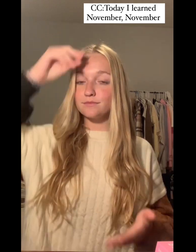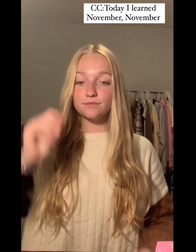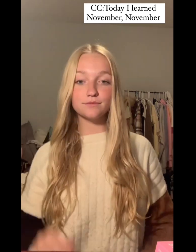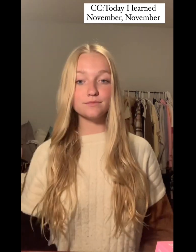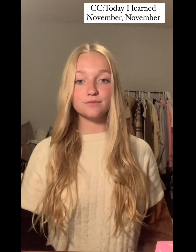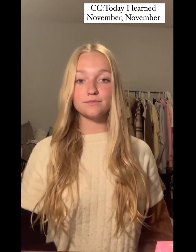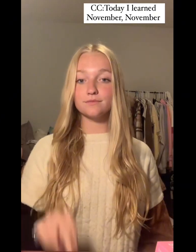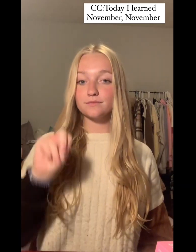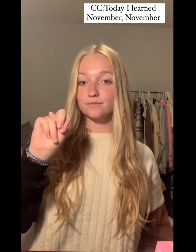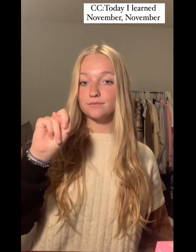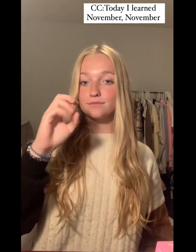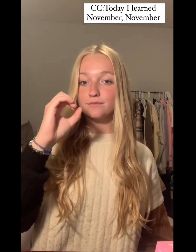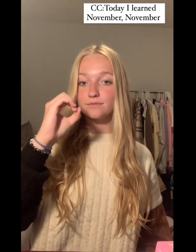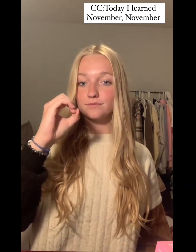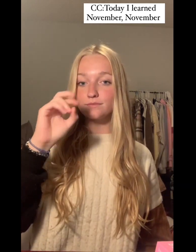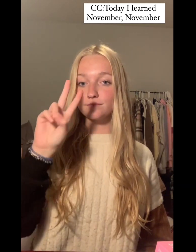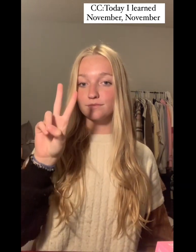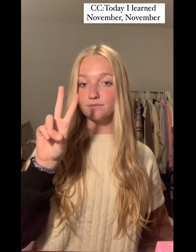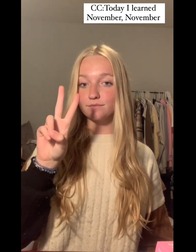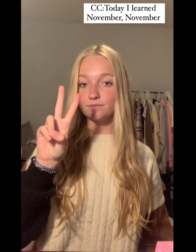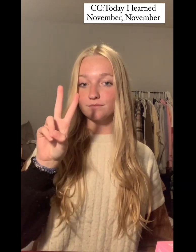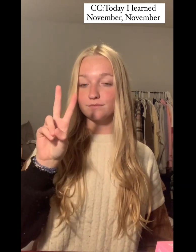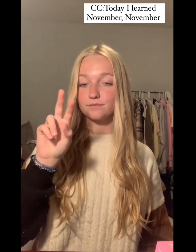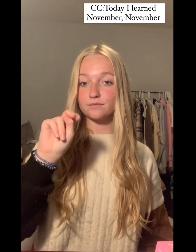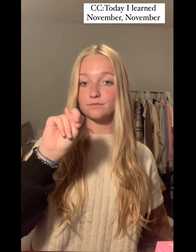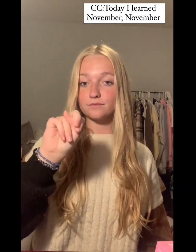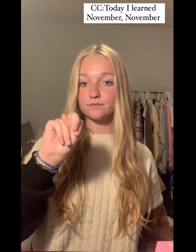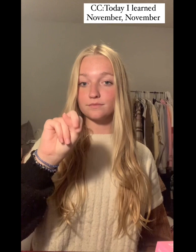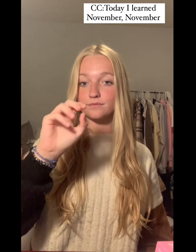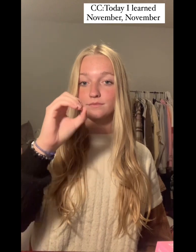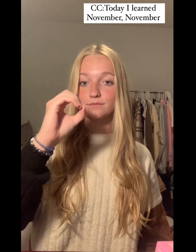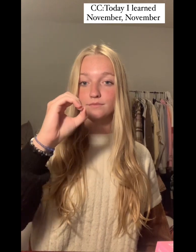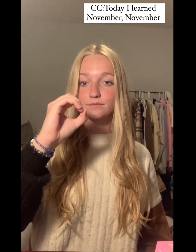I learned November, November.